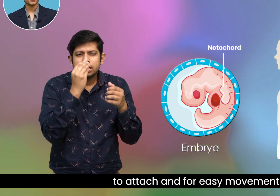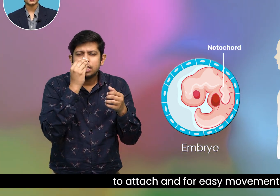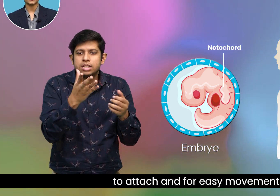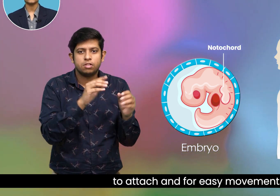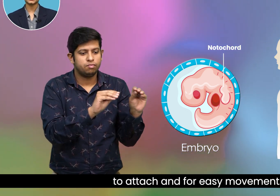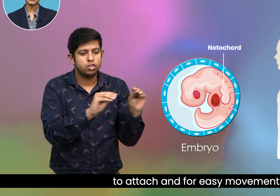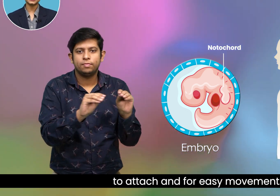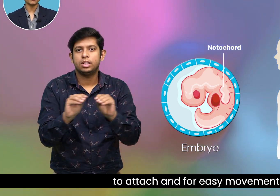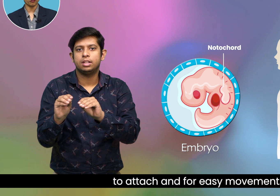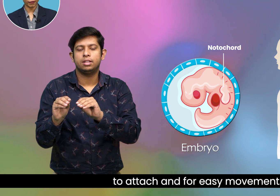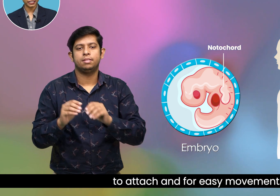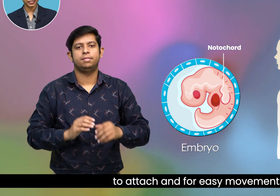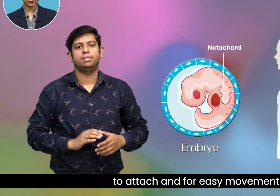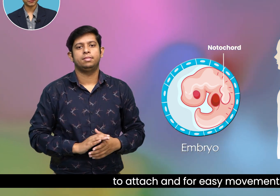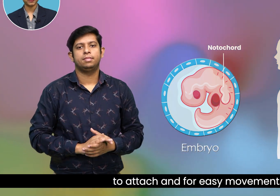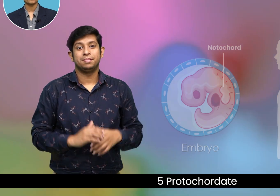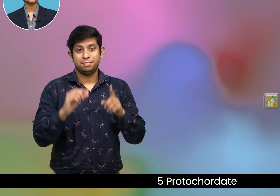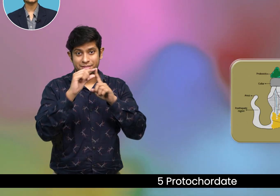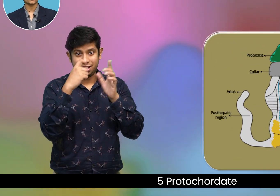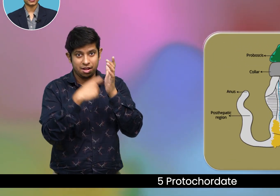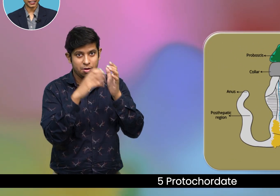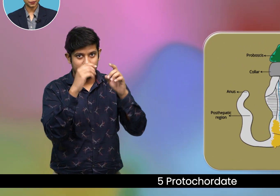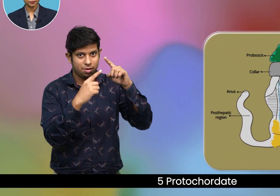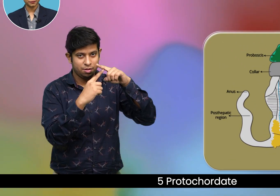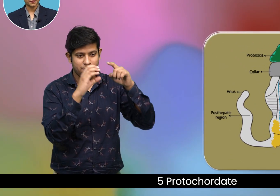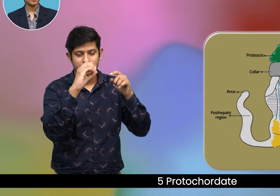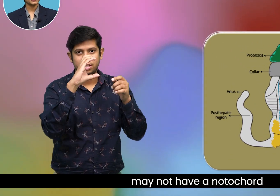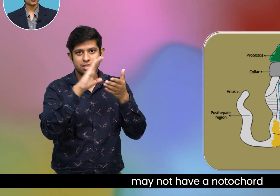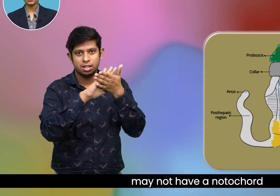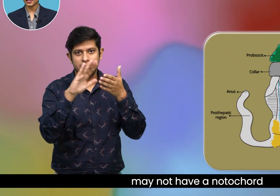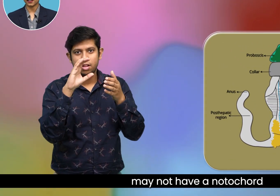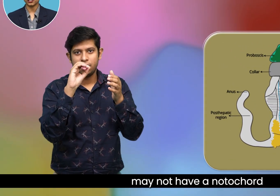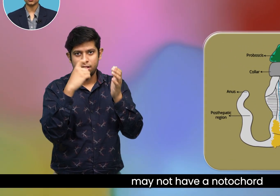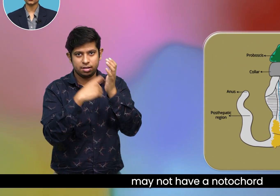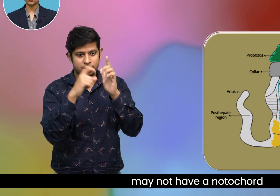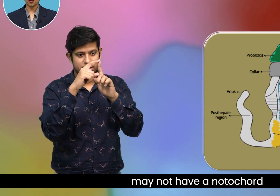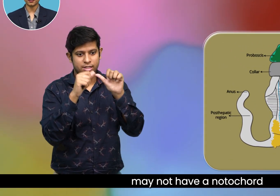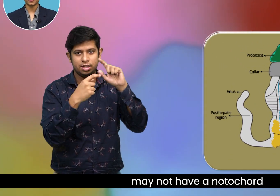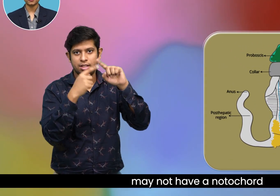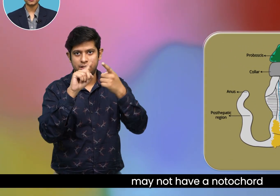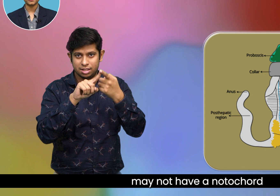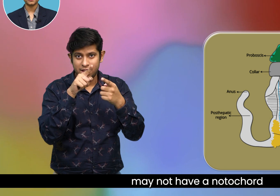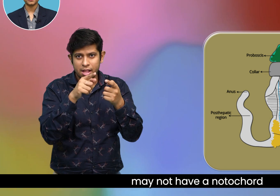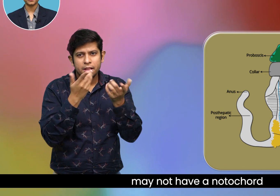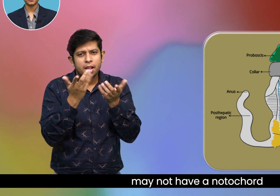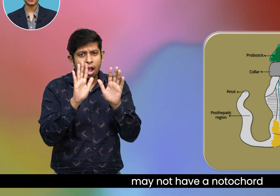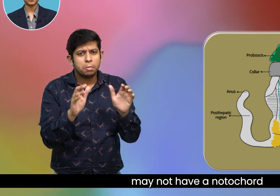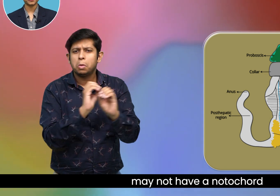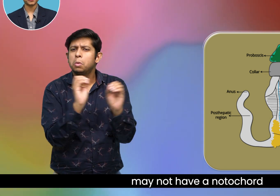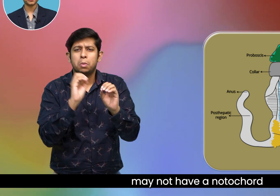attach and for easy movement. Protochordate may not have a notochord